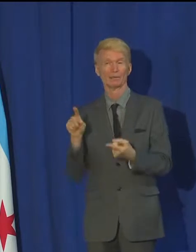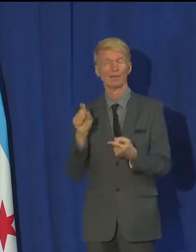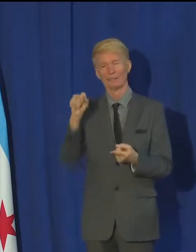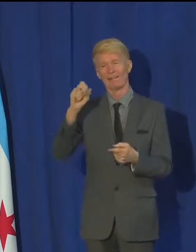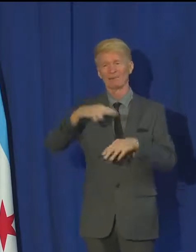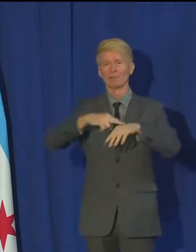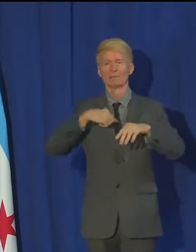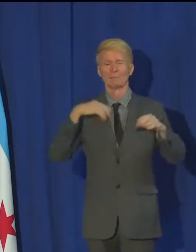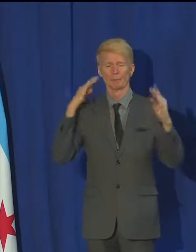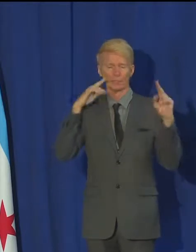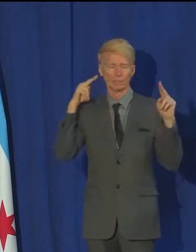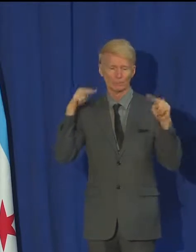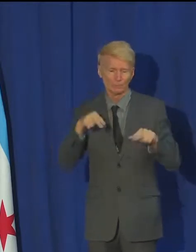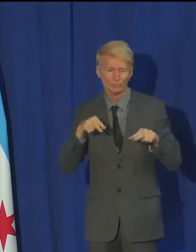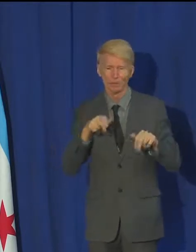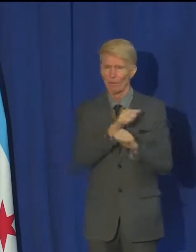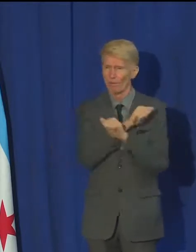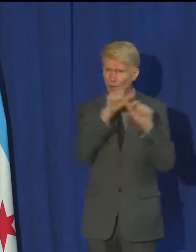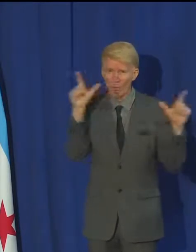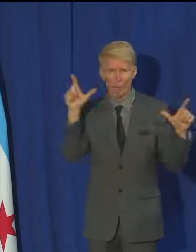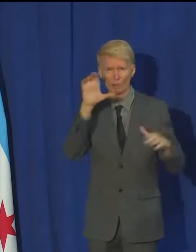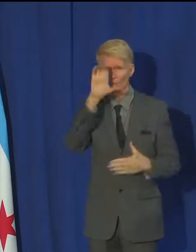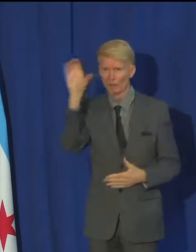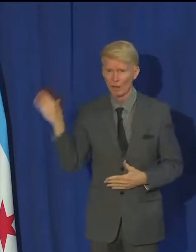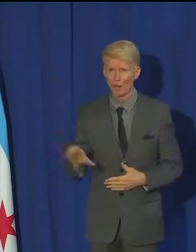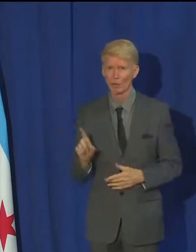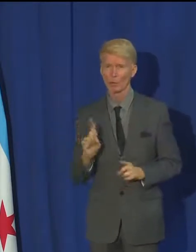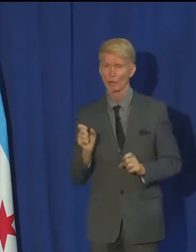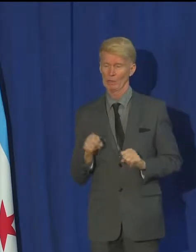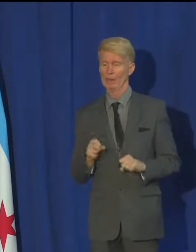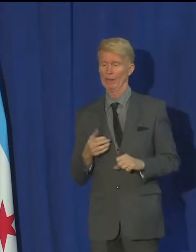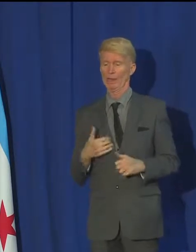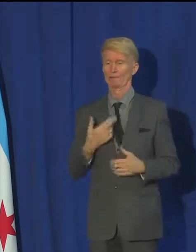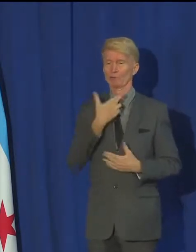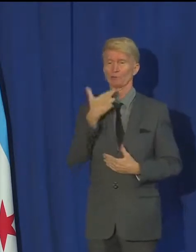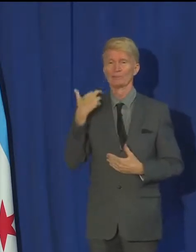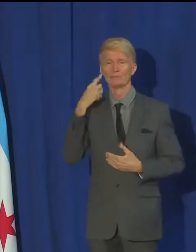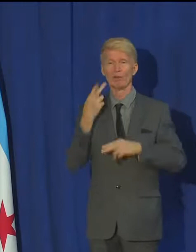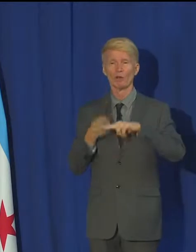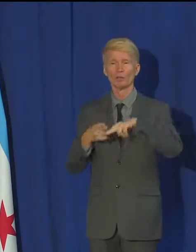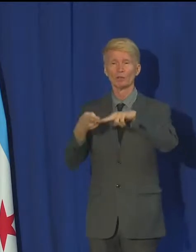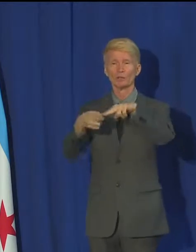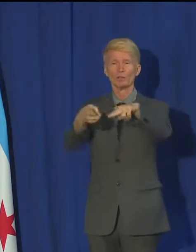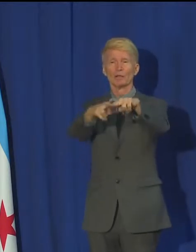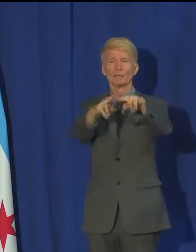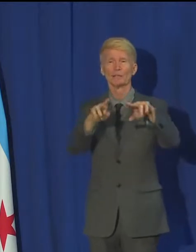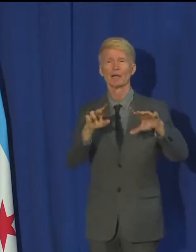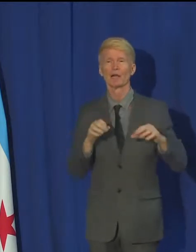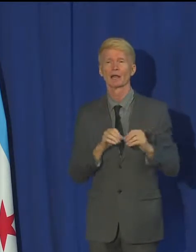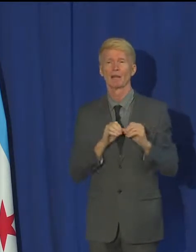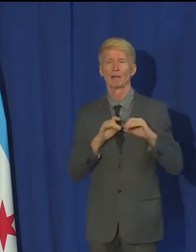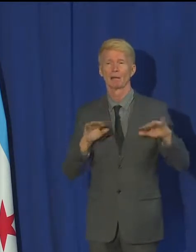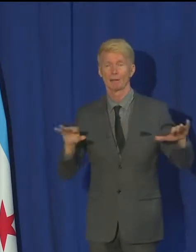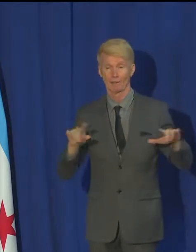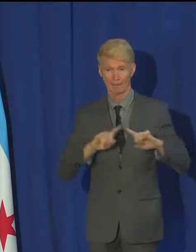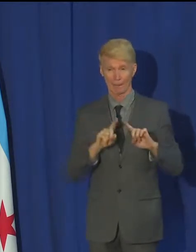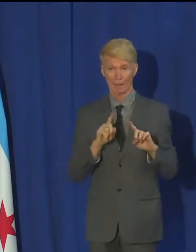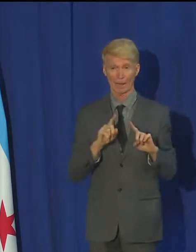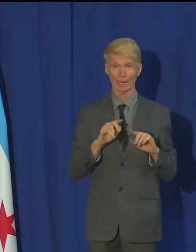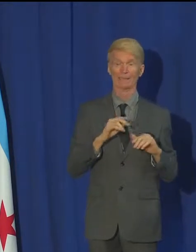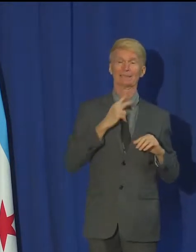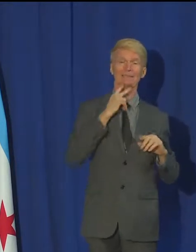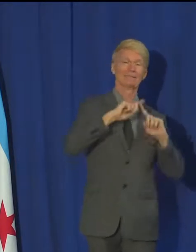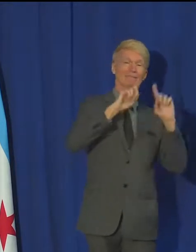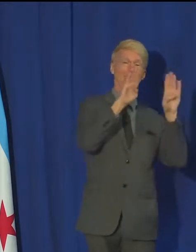city, anywhere where we're seeing any potential increase, but I think some of the structural differences that we see more in the northwest